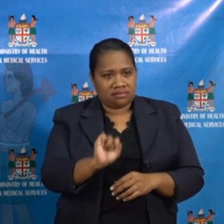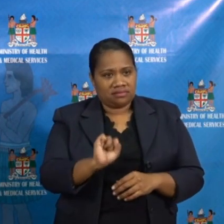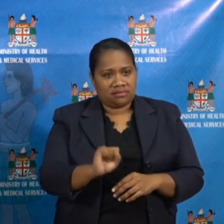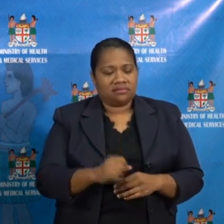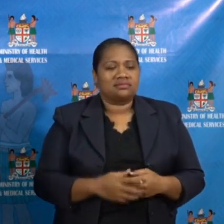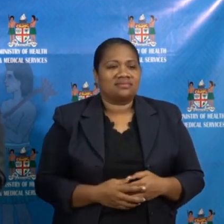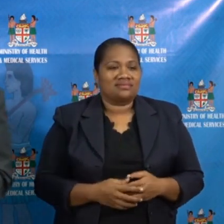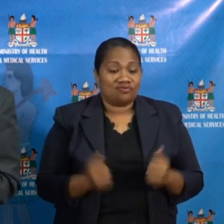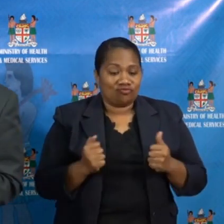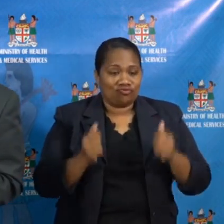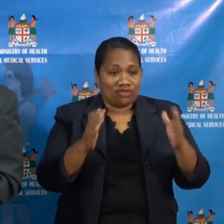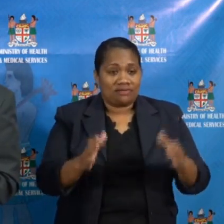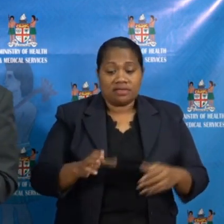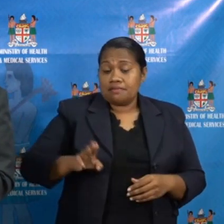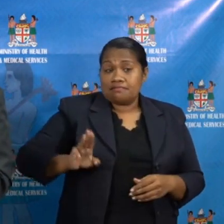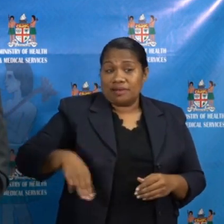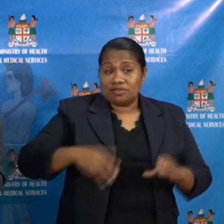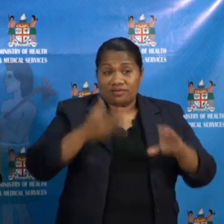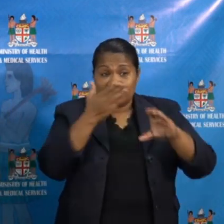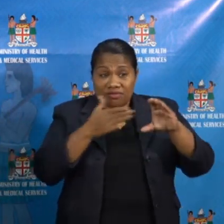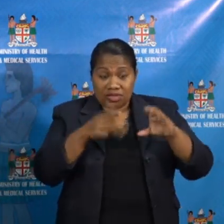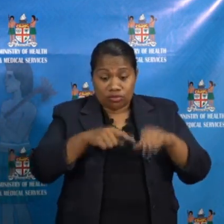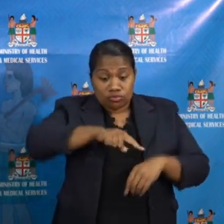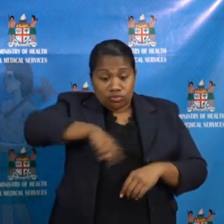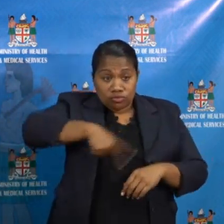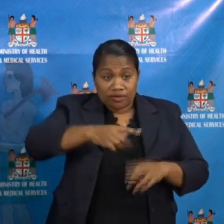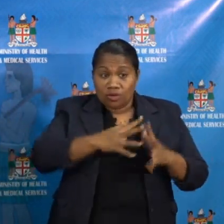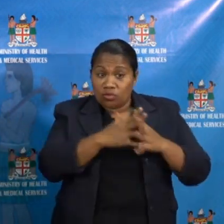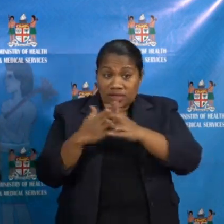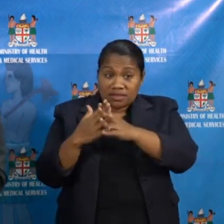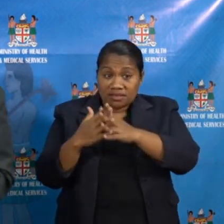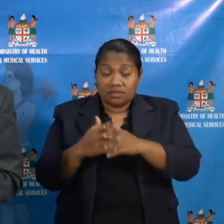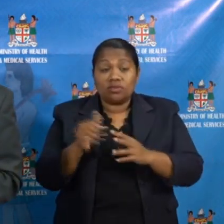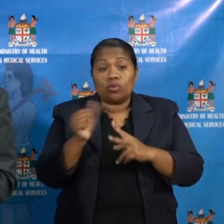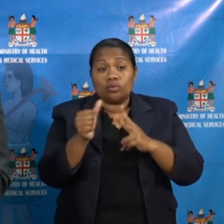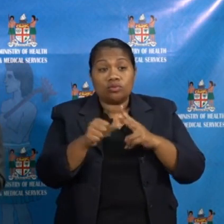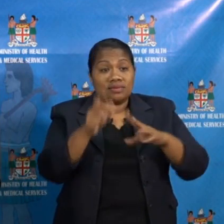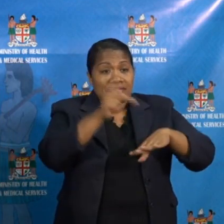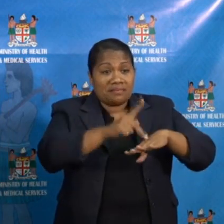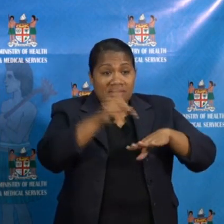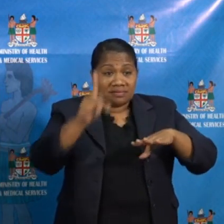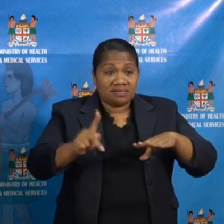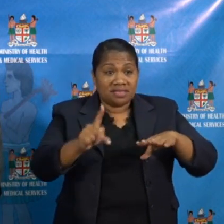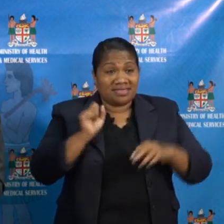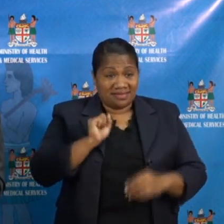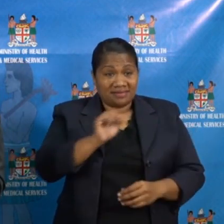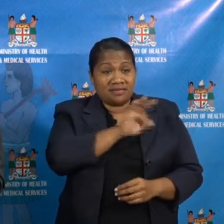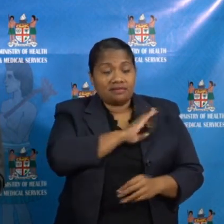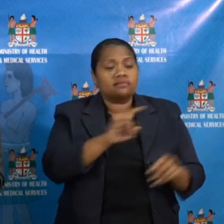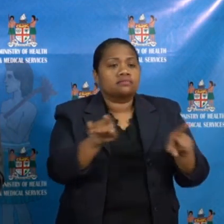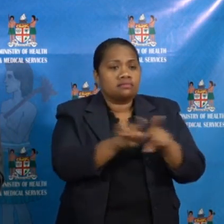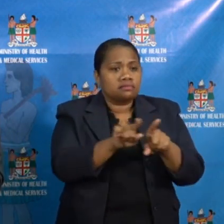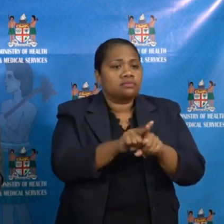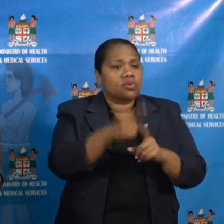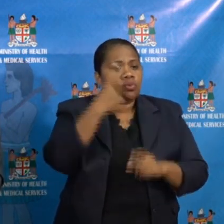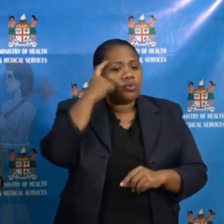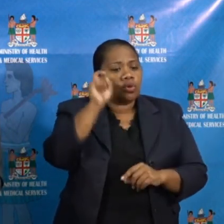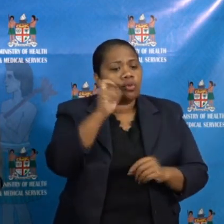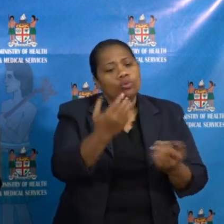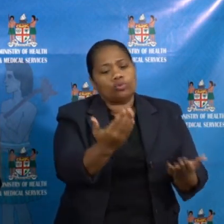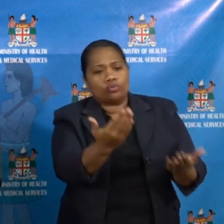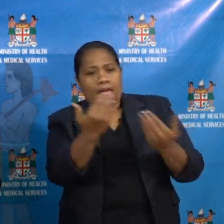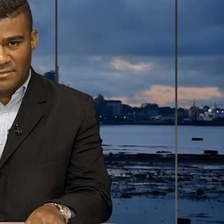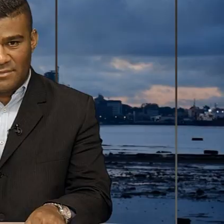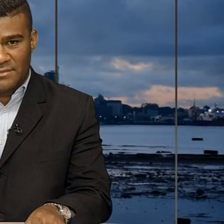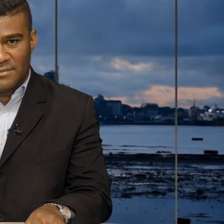Members of the media in Suva and in the West, as well as parliamentarians and parliamentary staff, will also be called to come forward and be